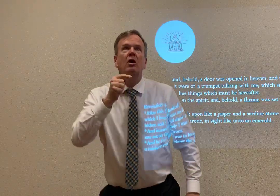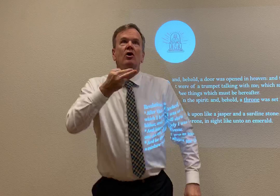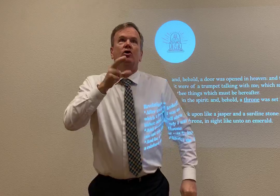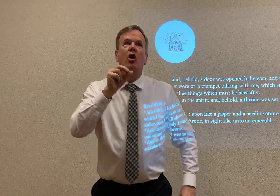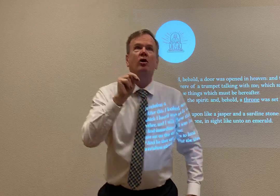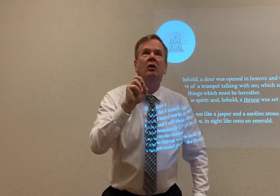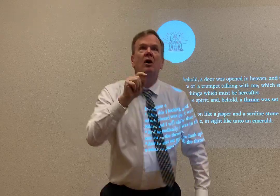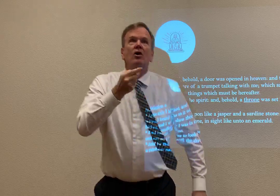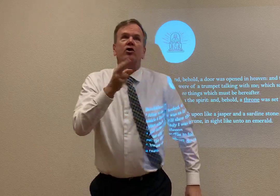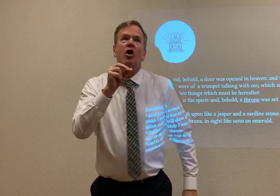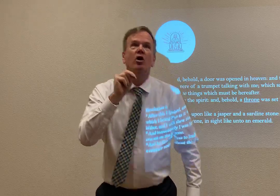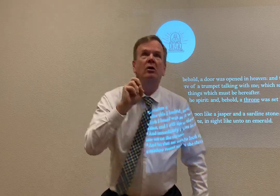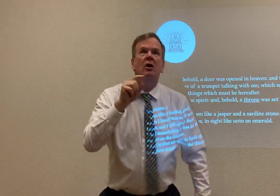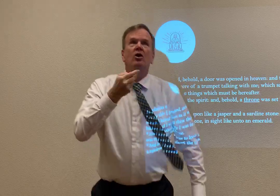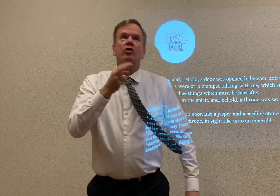entirety, it speaks about